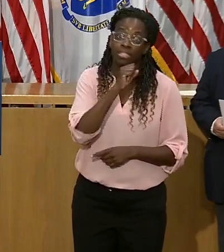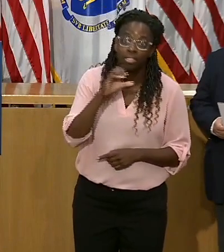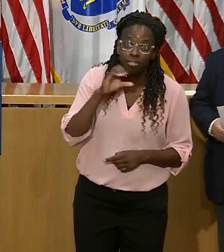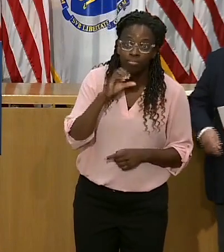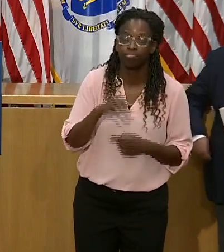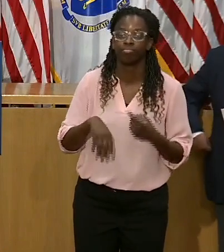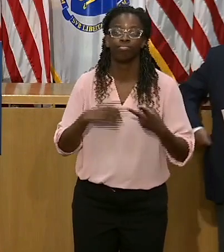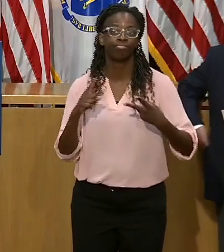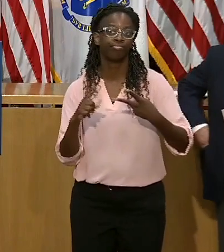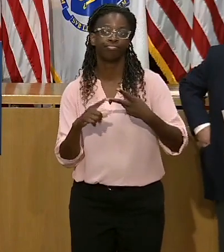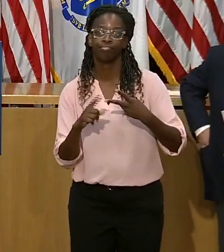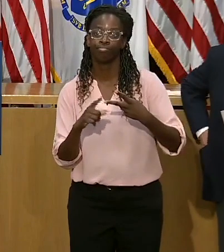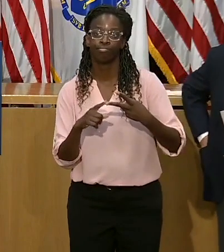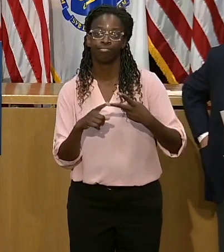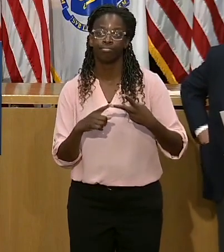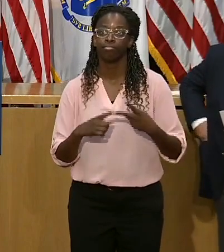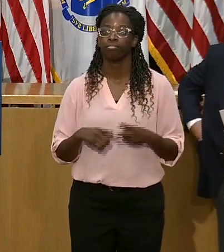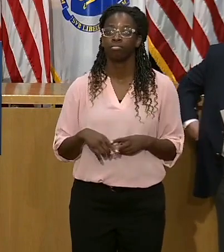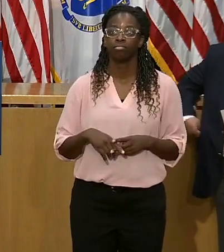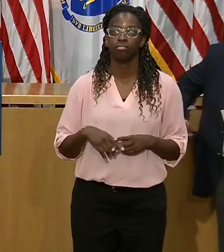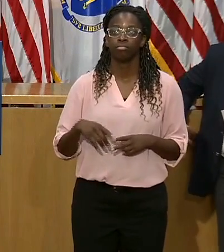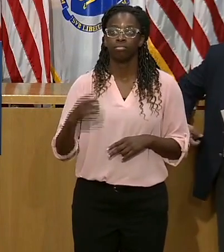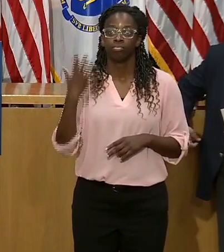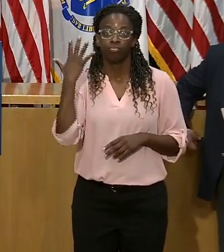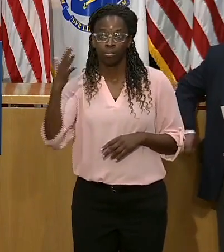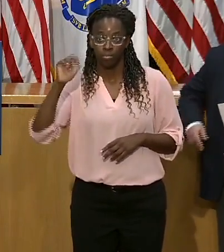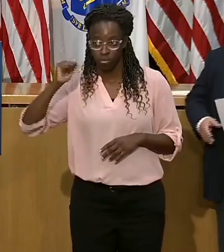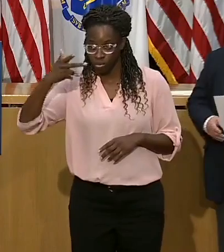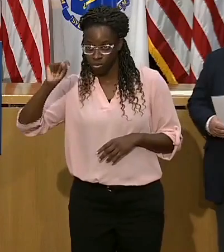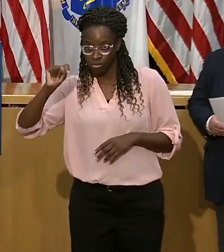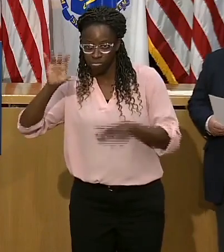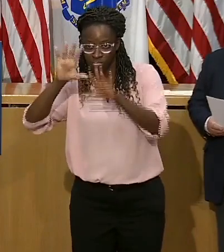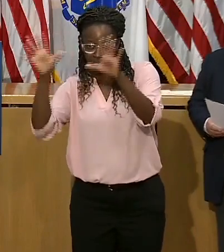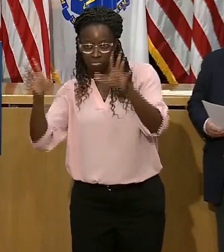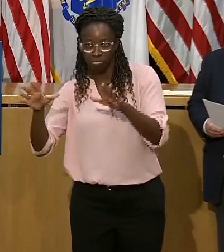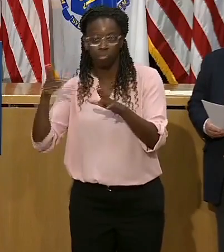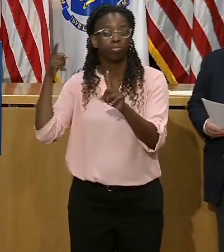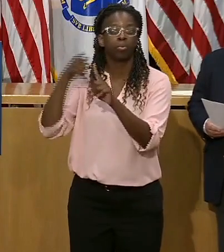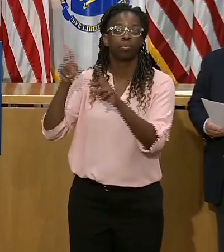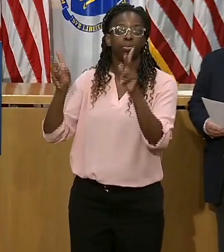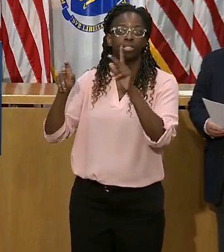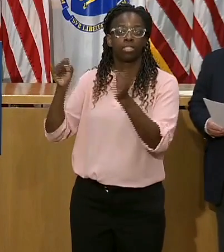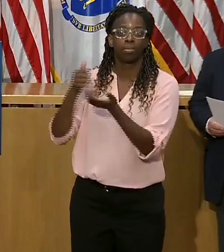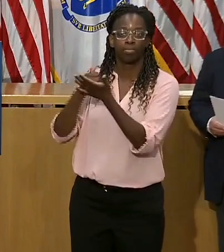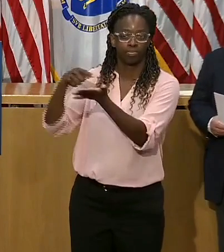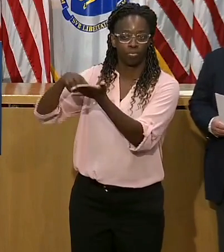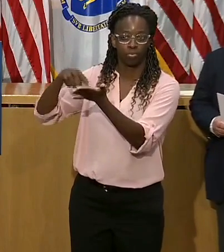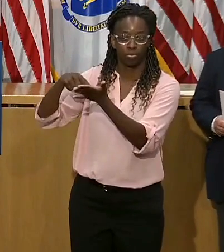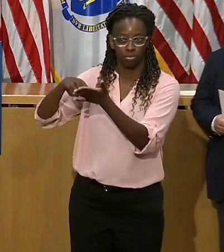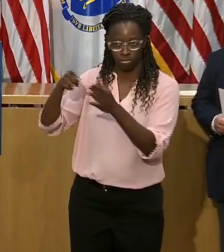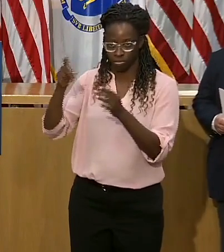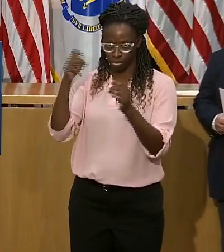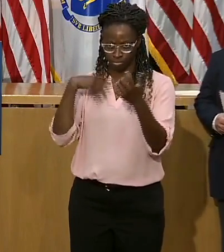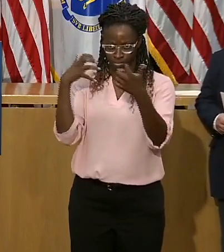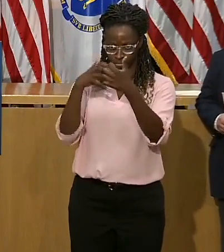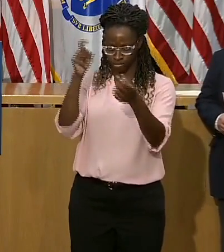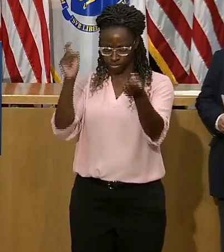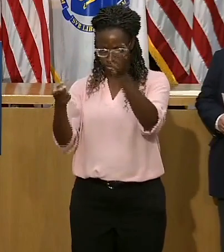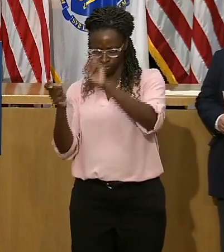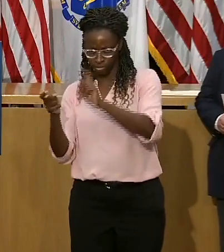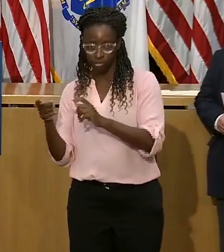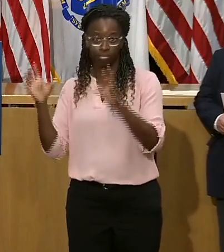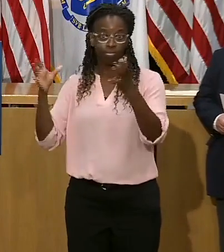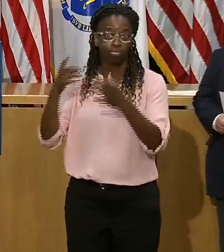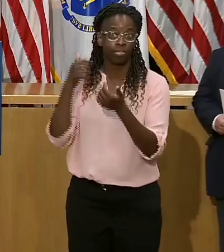turn historic buildings into new housing, and 6 projects that will preserve existing affordable housing. All of these efforts to support